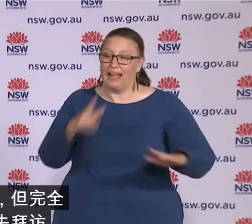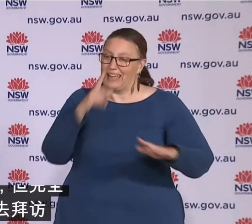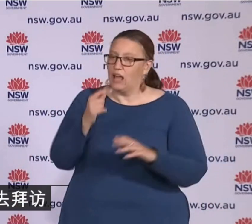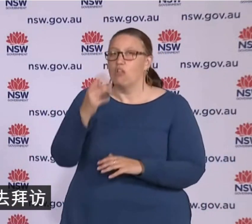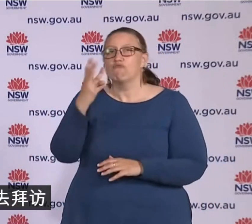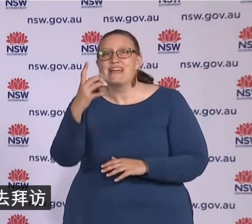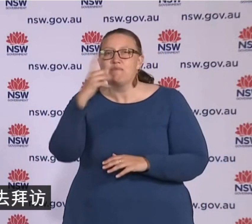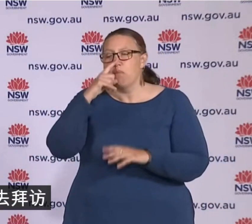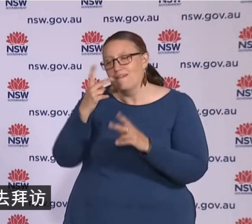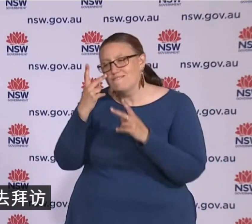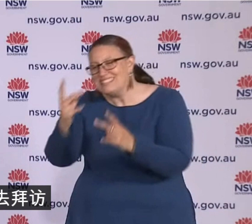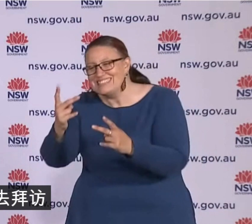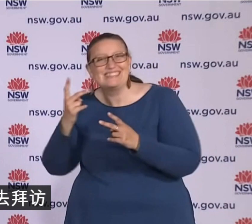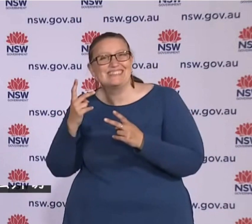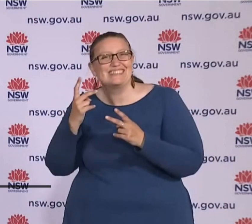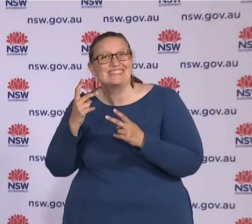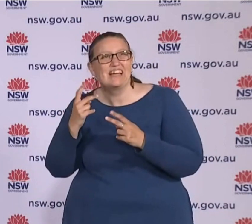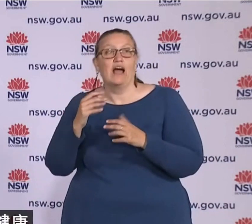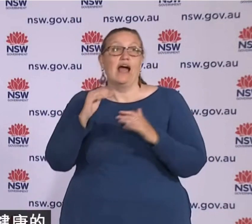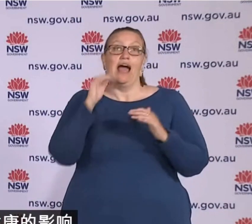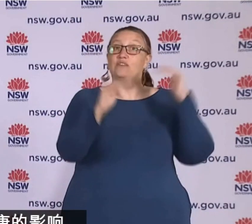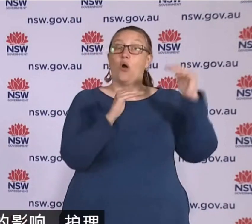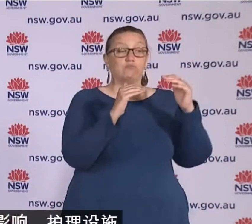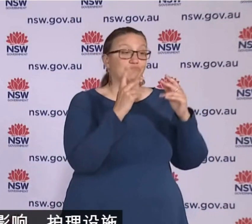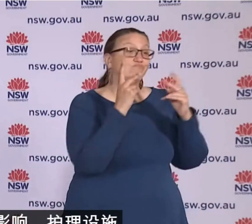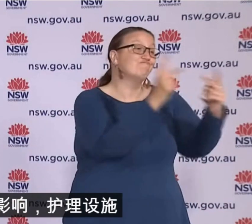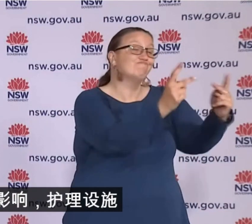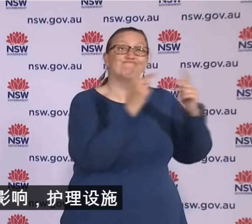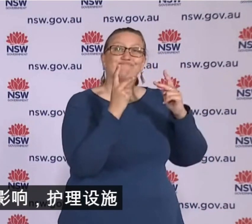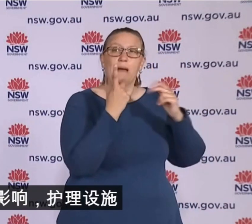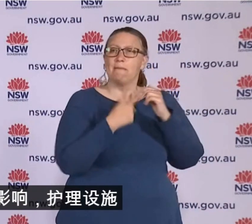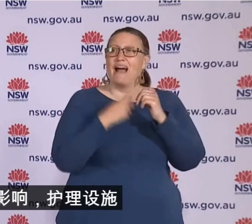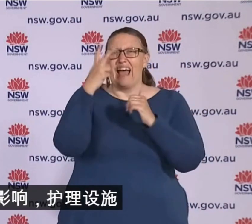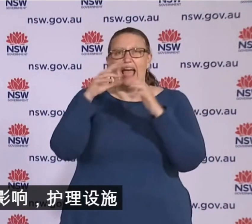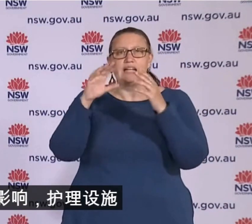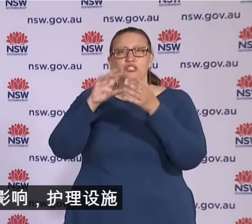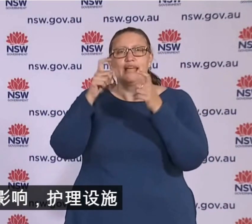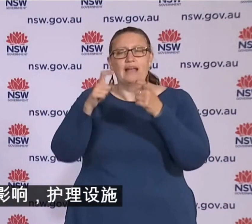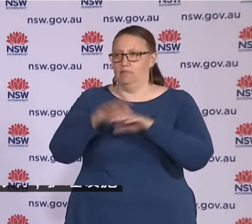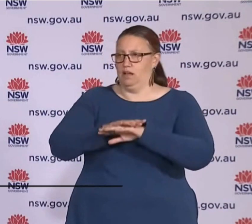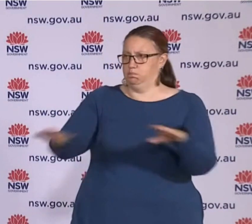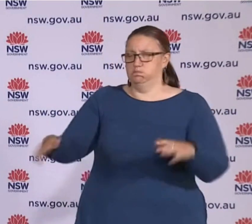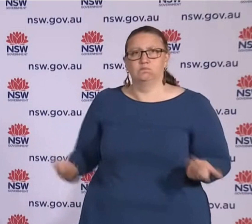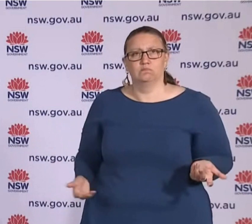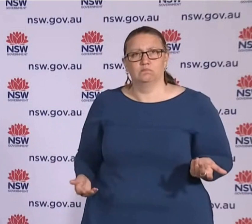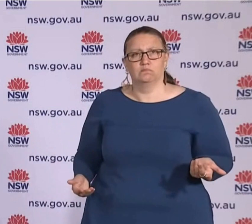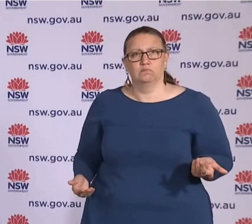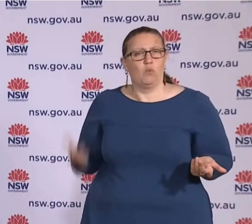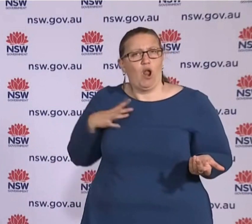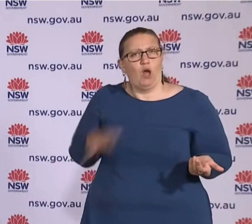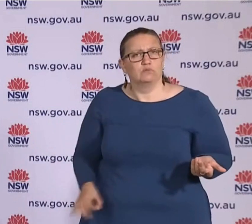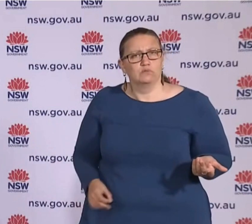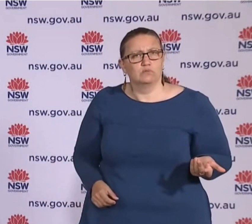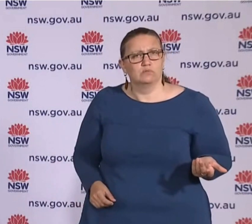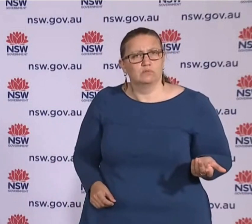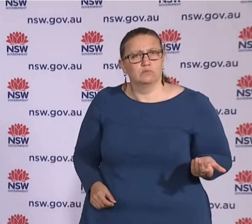visit elderly residents in aged care facilities, given the health impacts of extended isolation? Look, I'll just take the question about